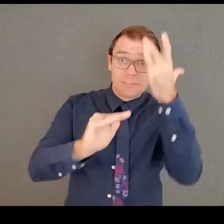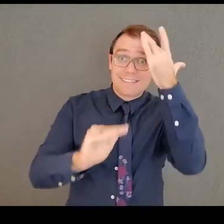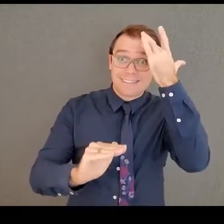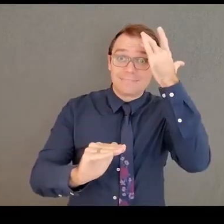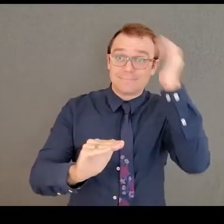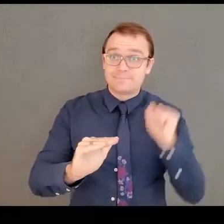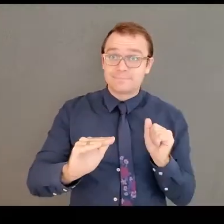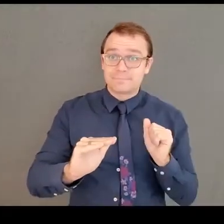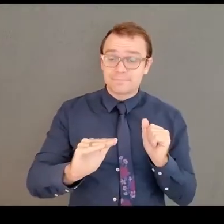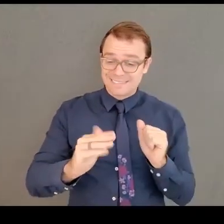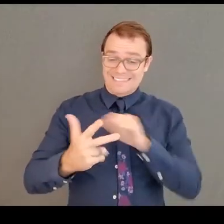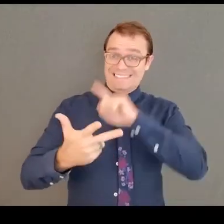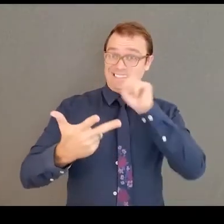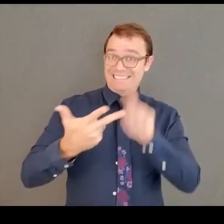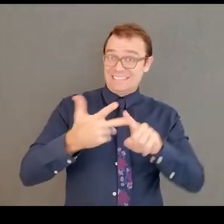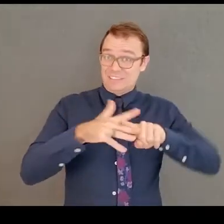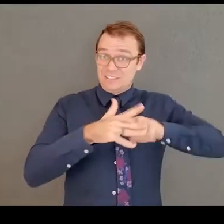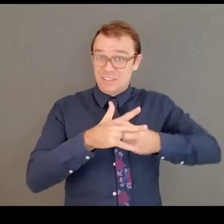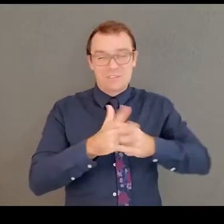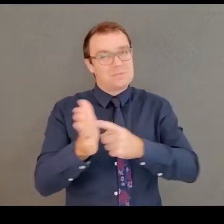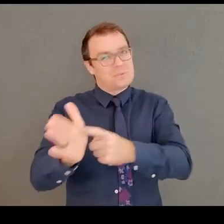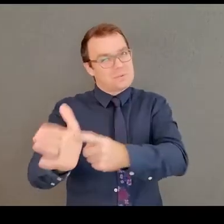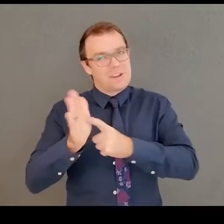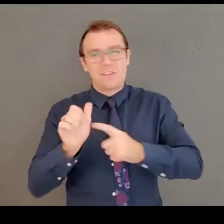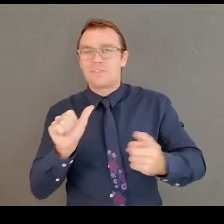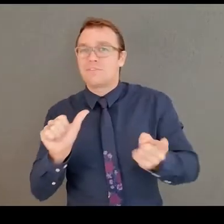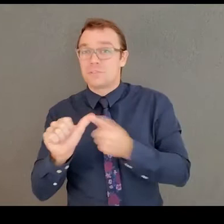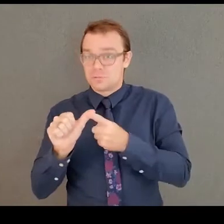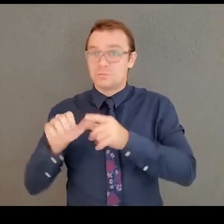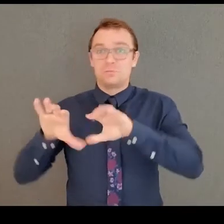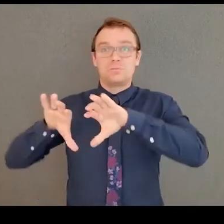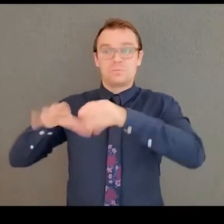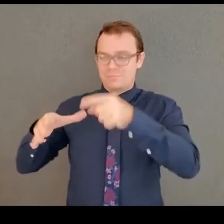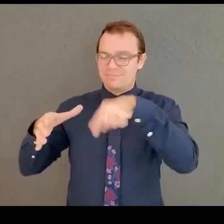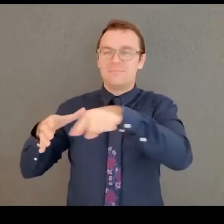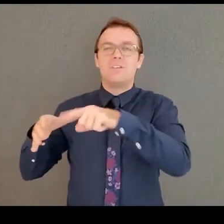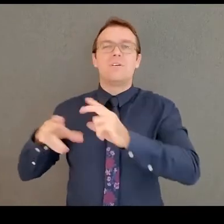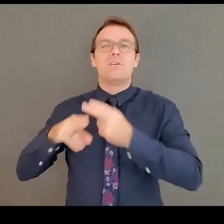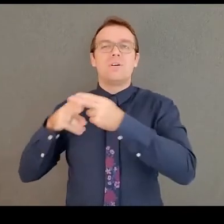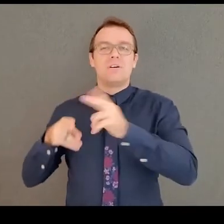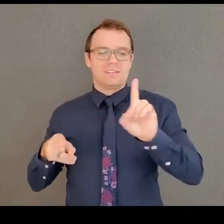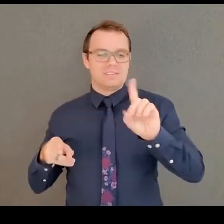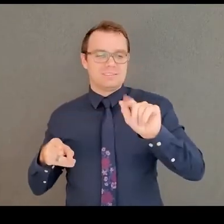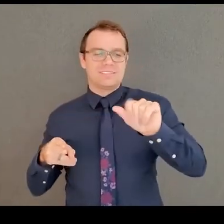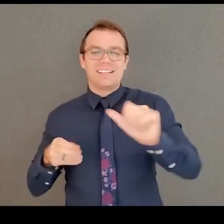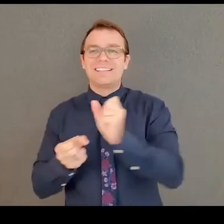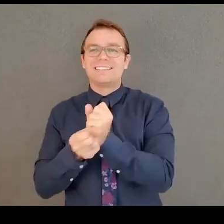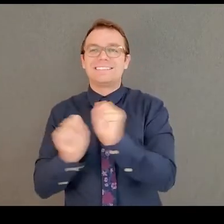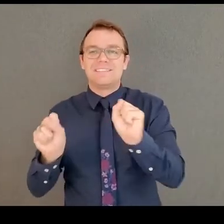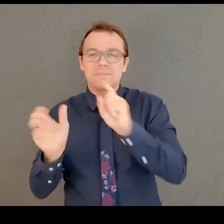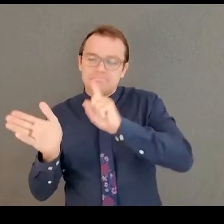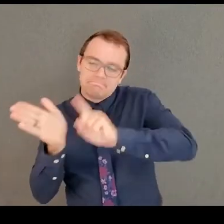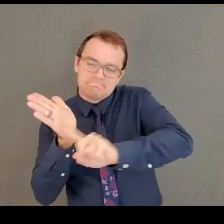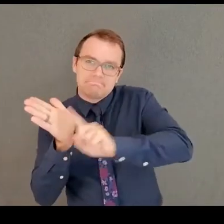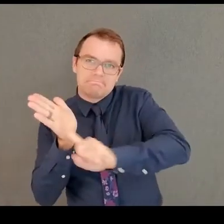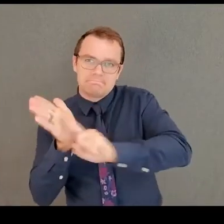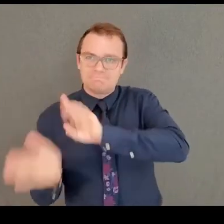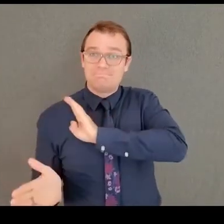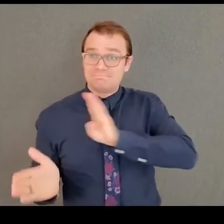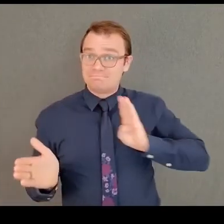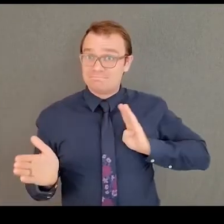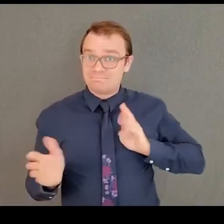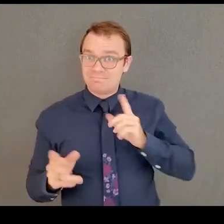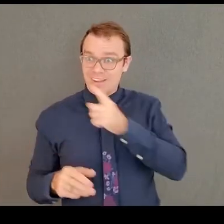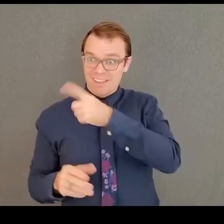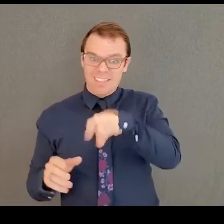protect people from getting the virus. The phase 3 study cannot start without the approval of this independent group called the Data Safety Monitoring